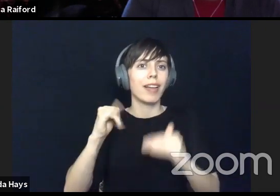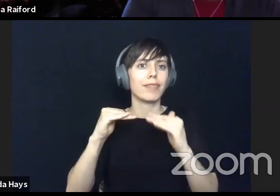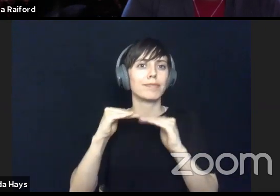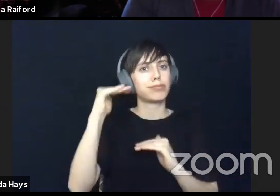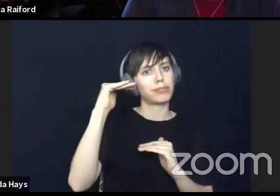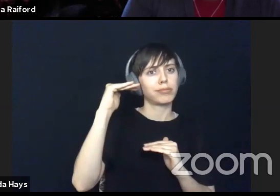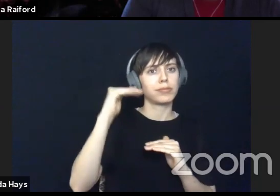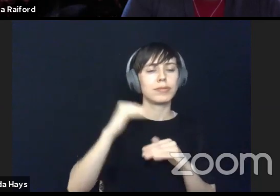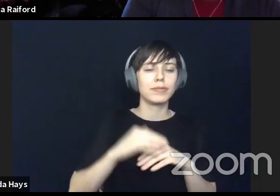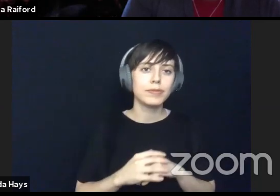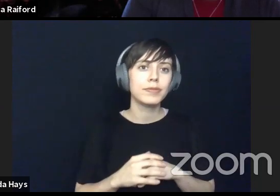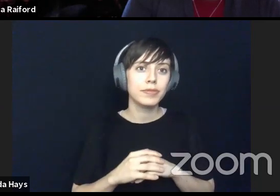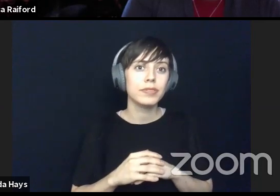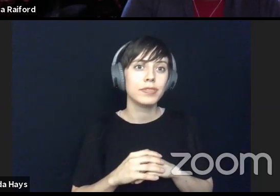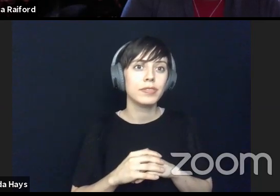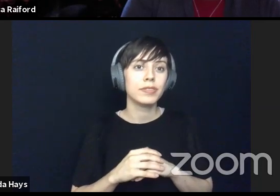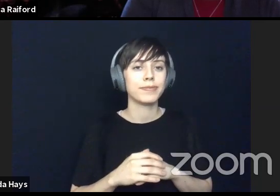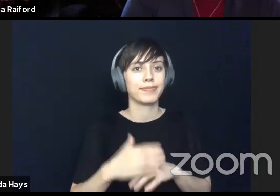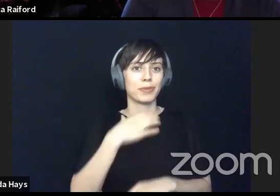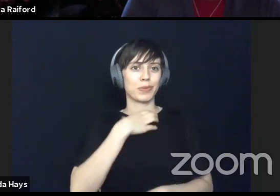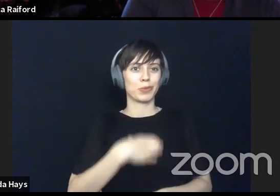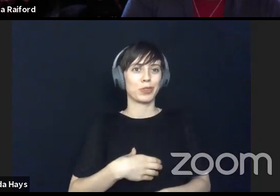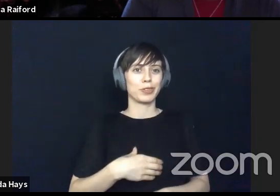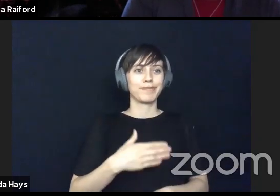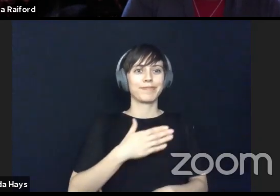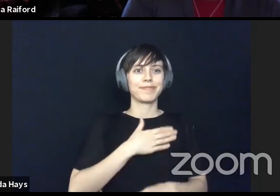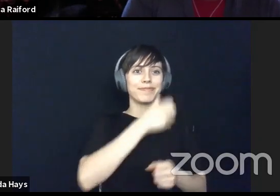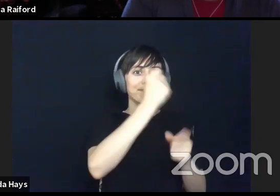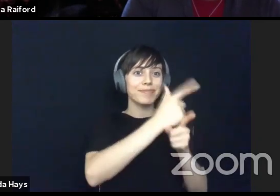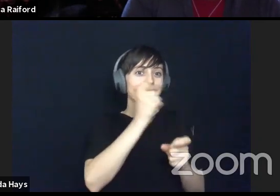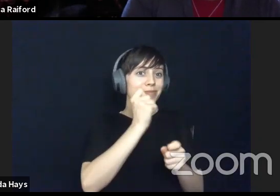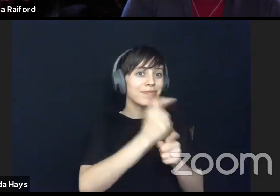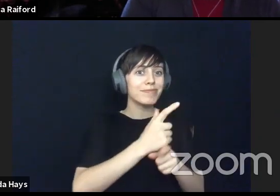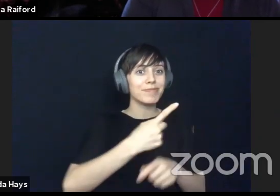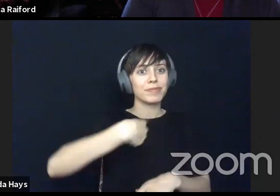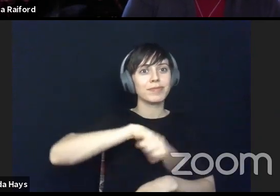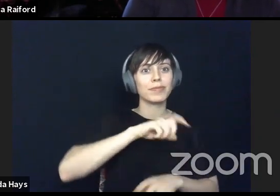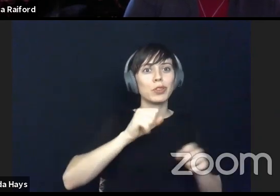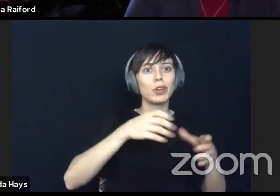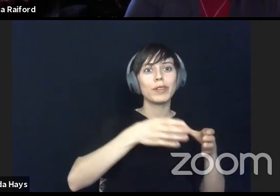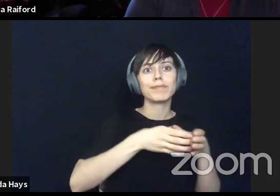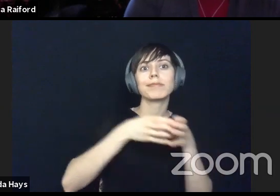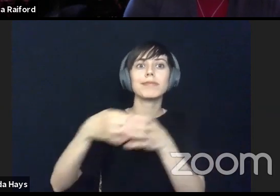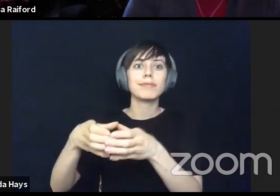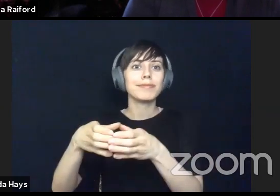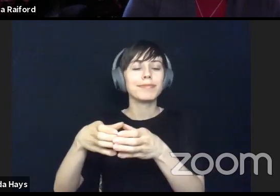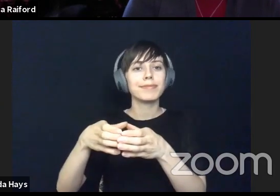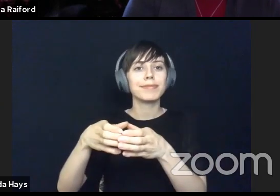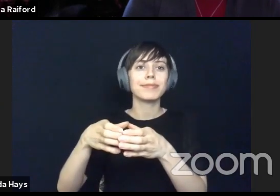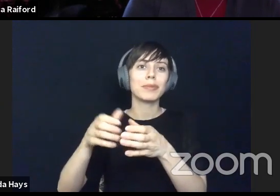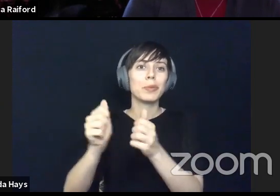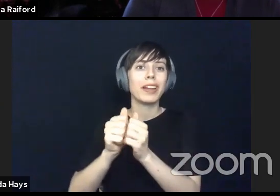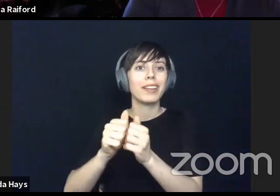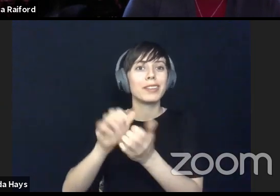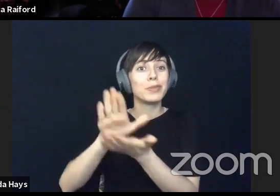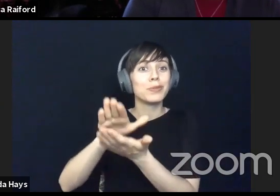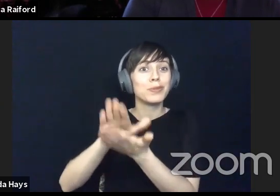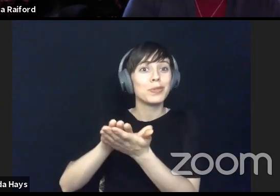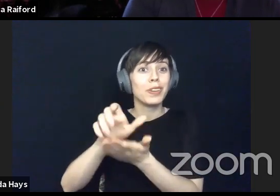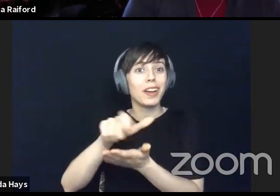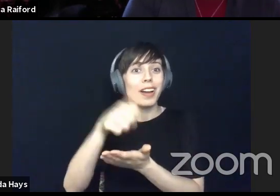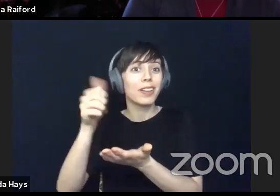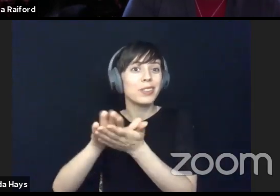and younger sister, and we could shoot around with the same kids that maybe we saw at school, because we didn't have that, like we didn't have like